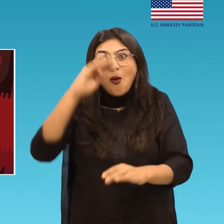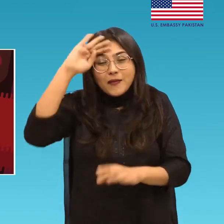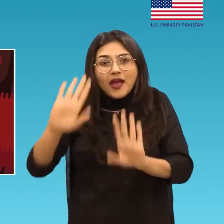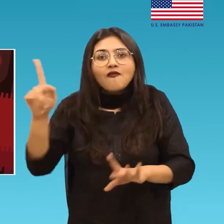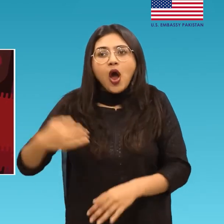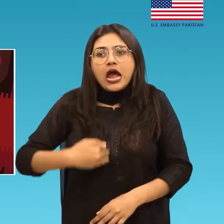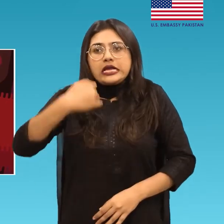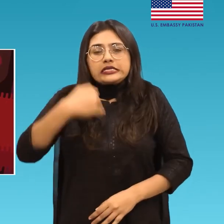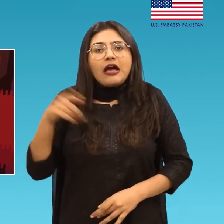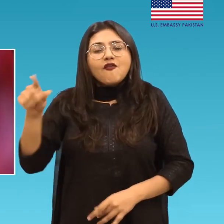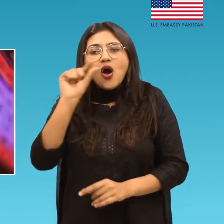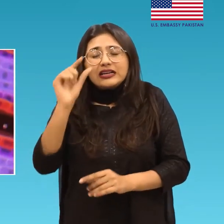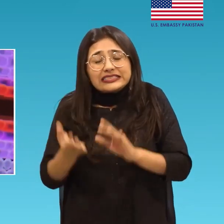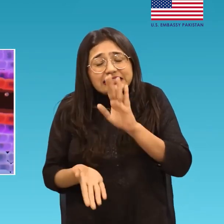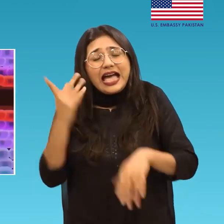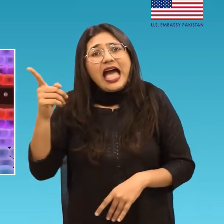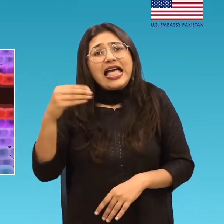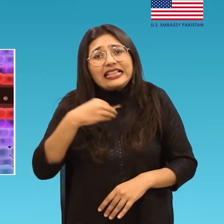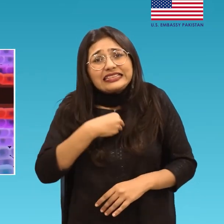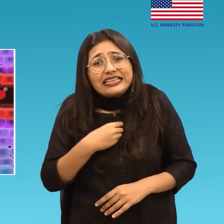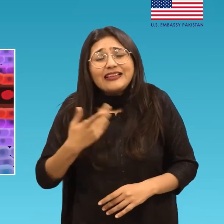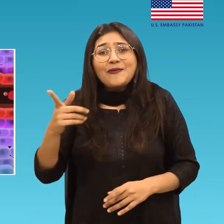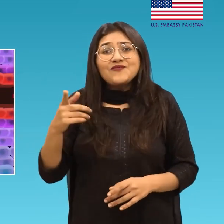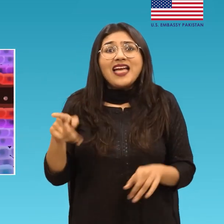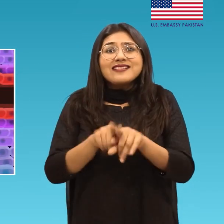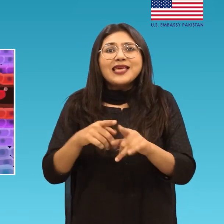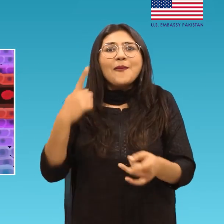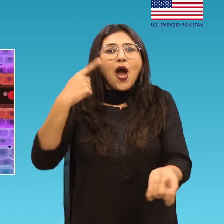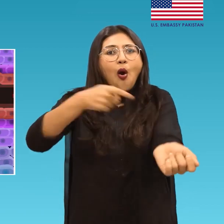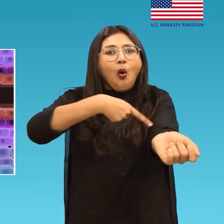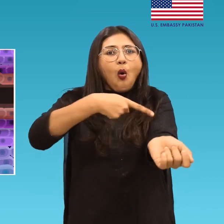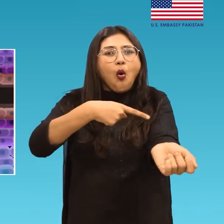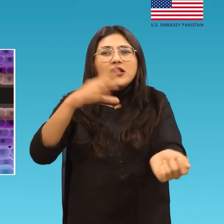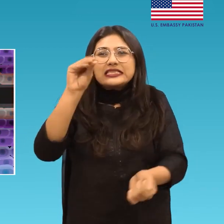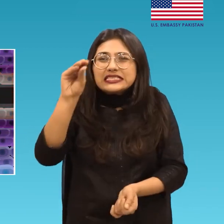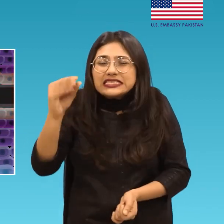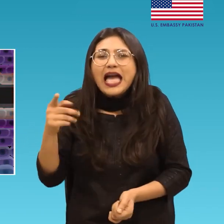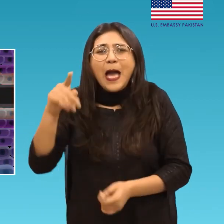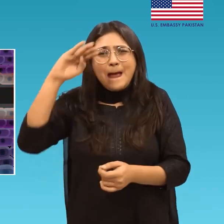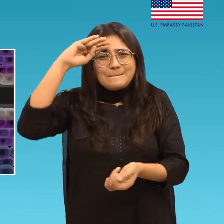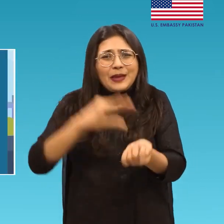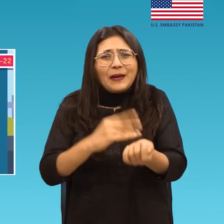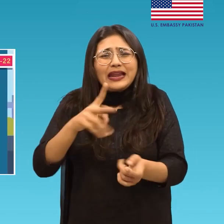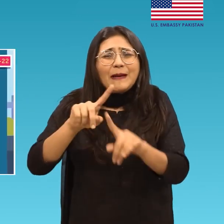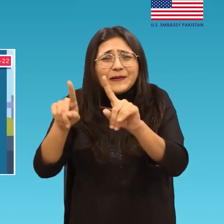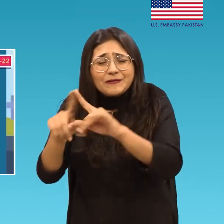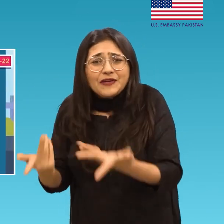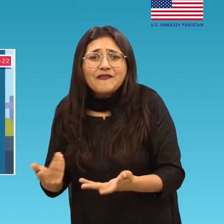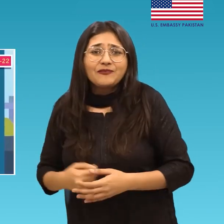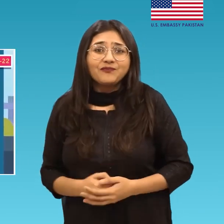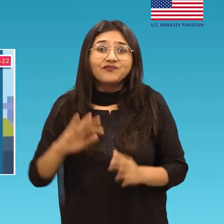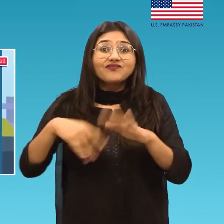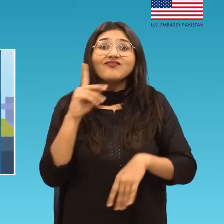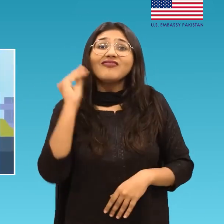in the lower respiratory tract the severe condition may then lead to blood coagulation and ischemia day